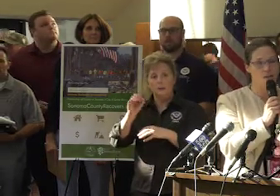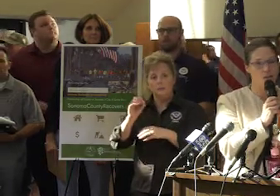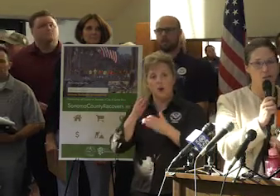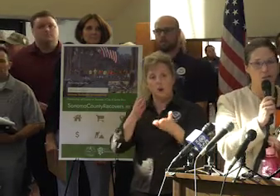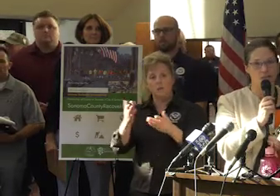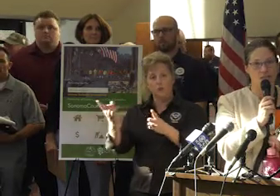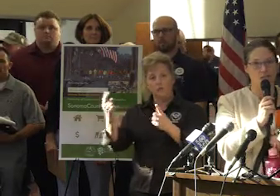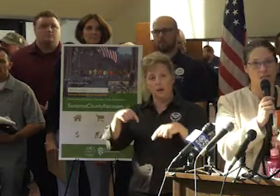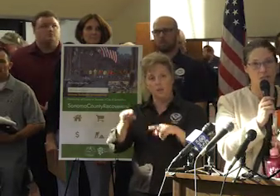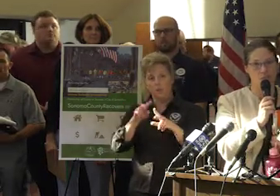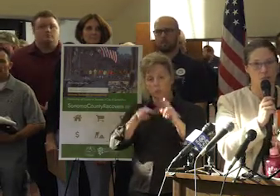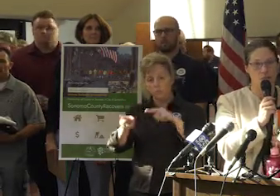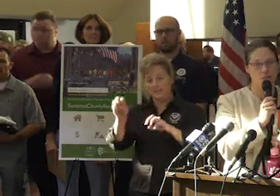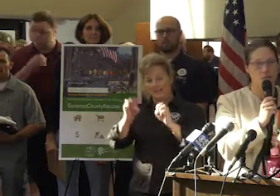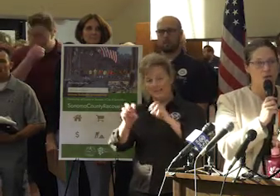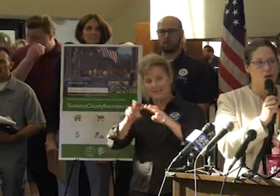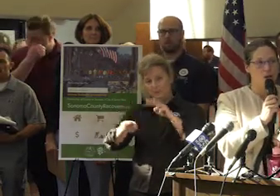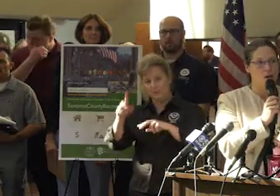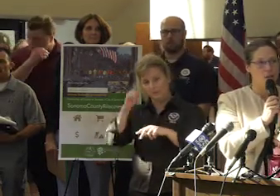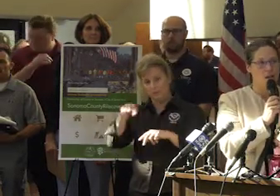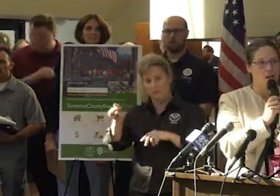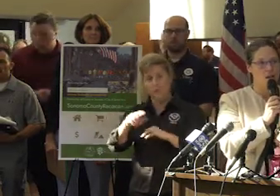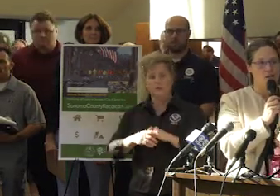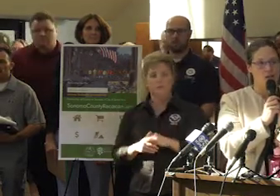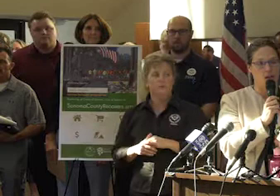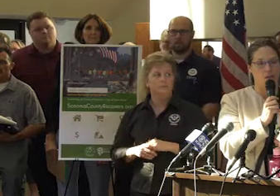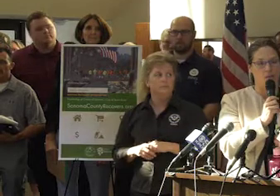offer to come and do assessments for you,